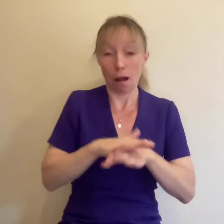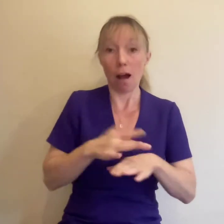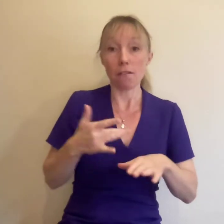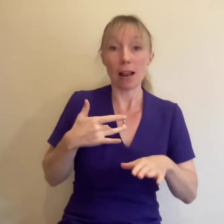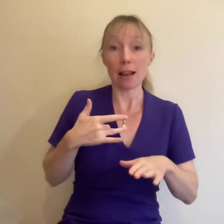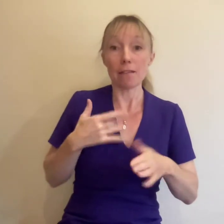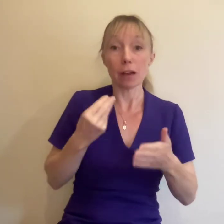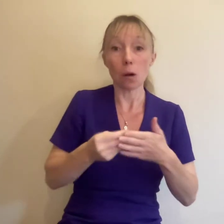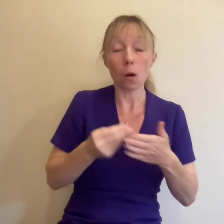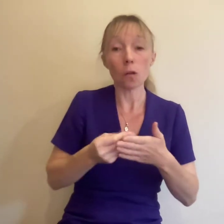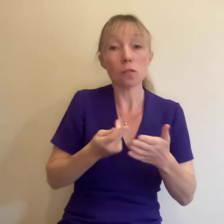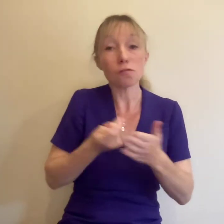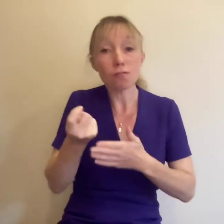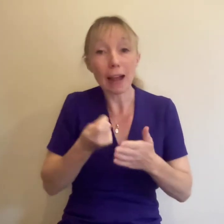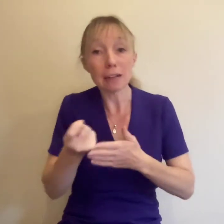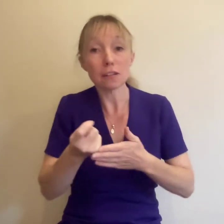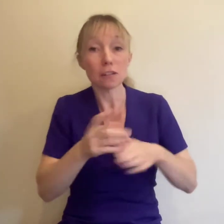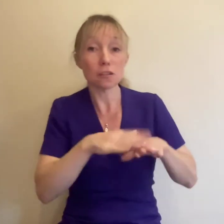rent, childcare, etc.